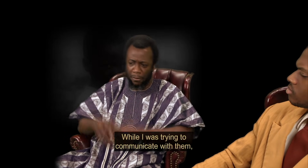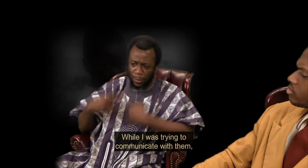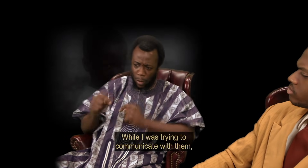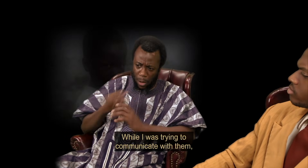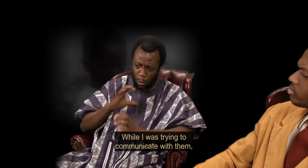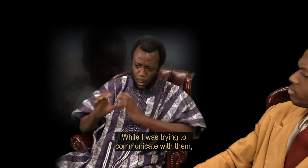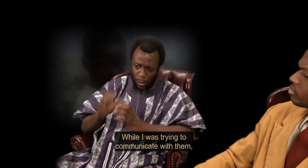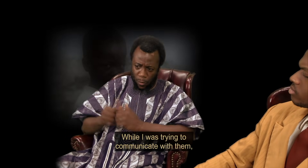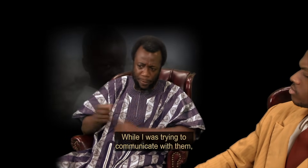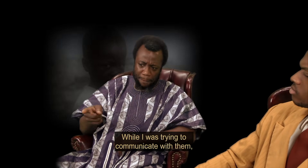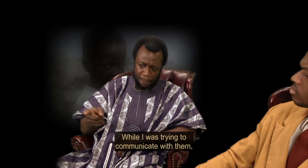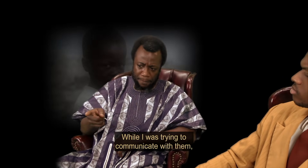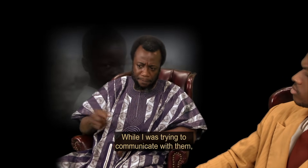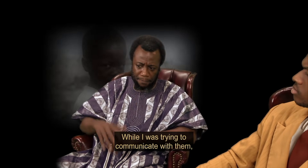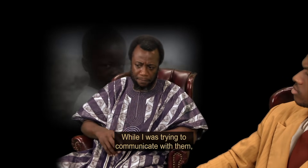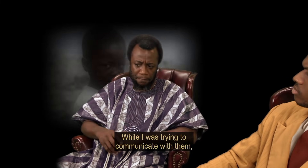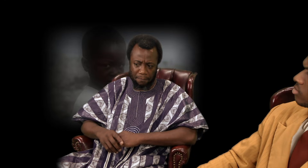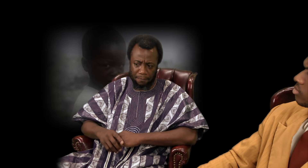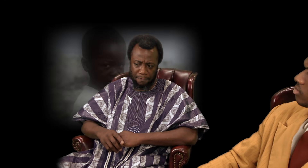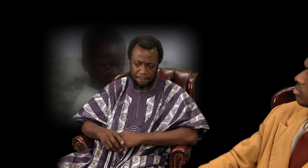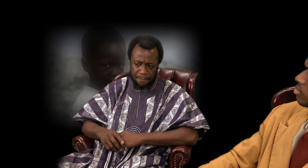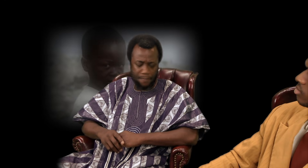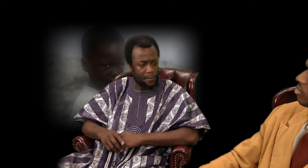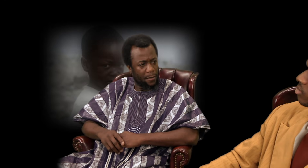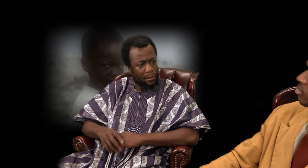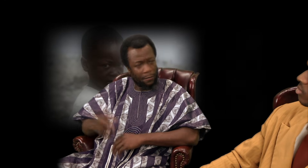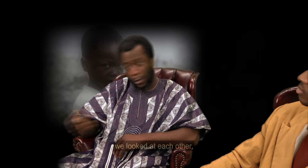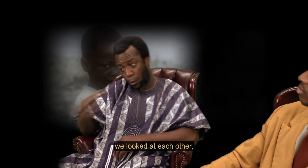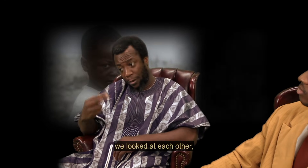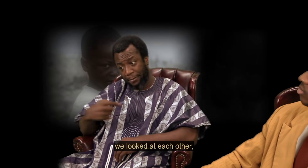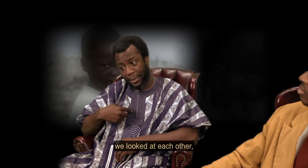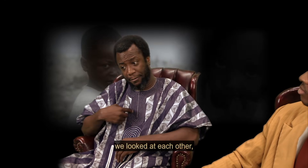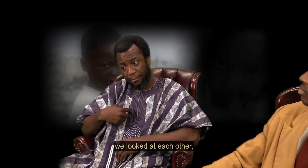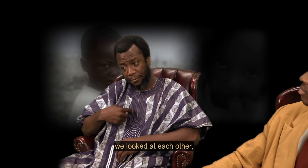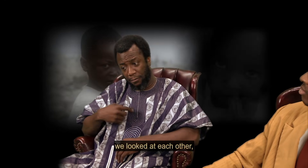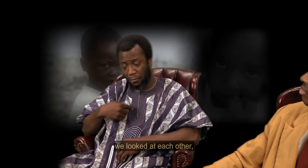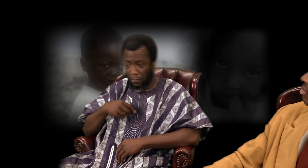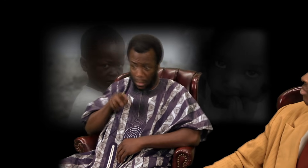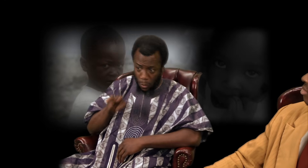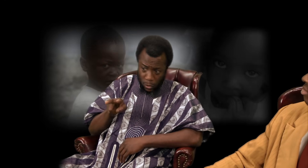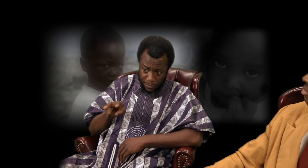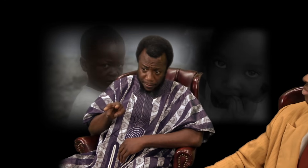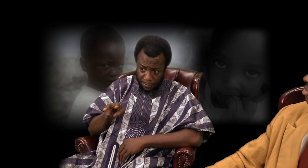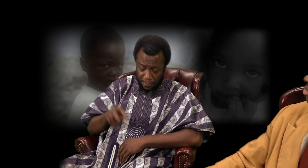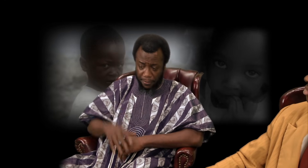While I was trying to communicate with them, we looked at each other.